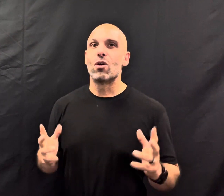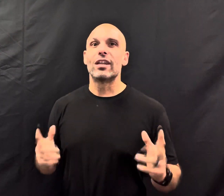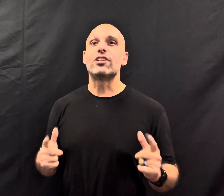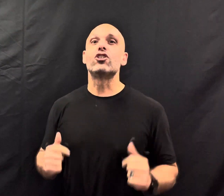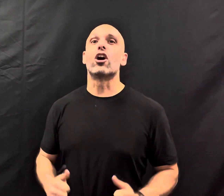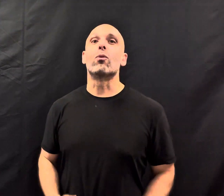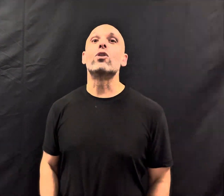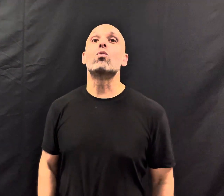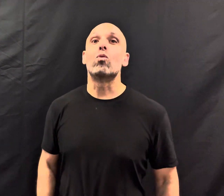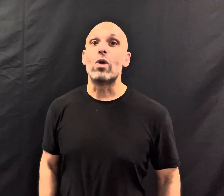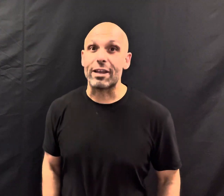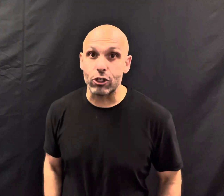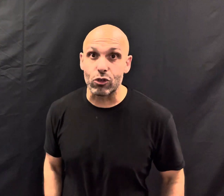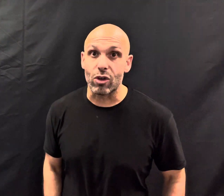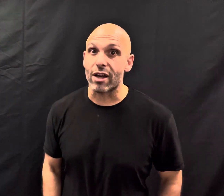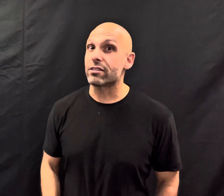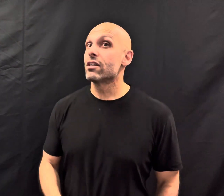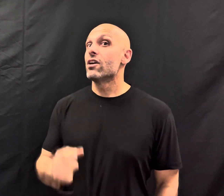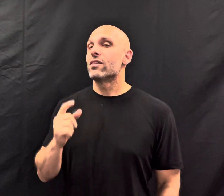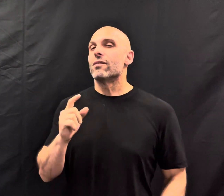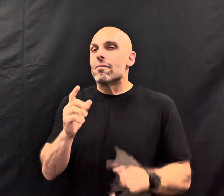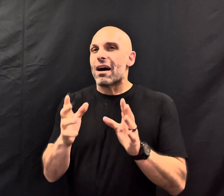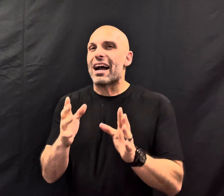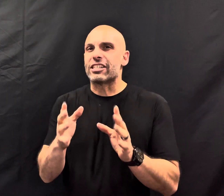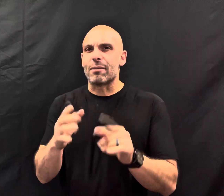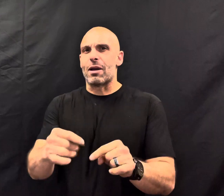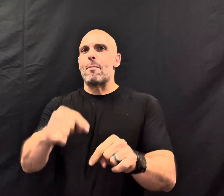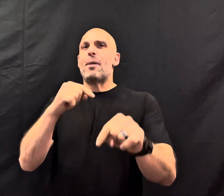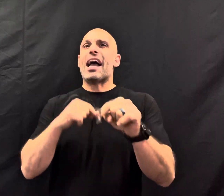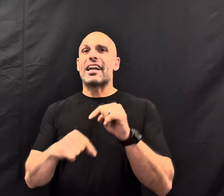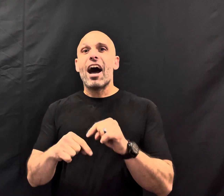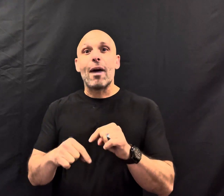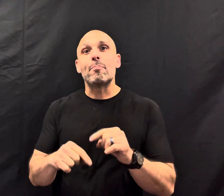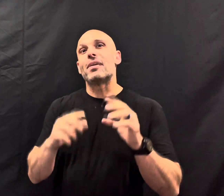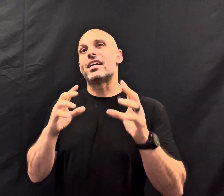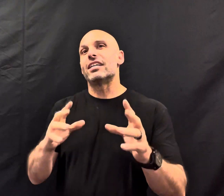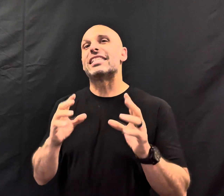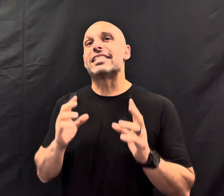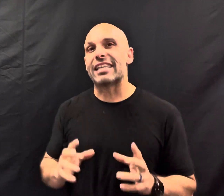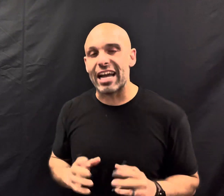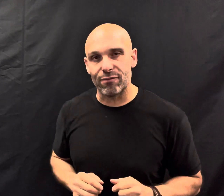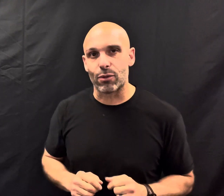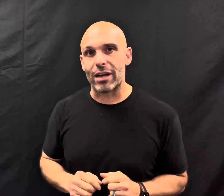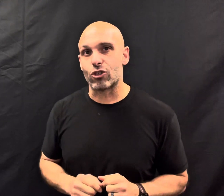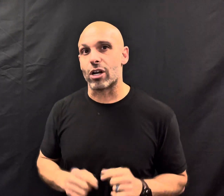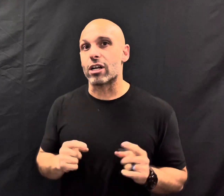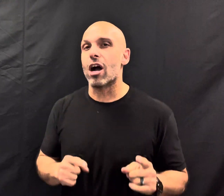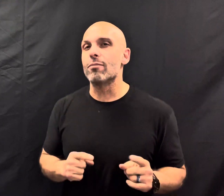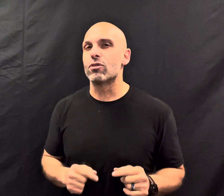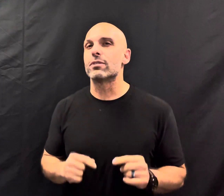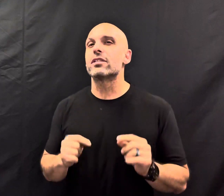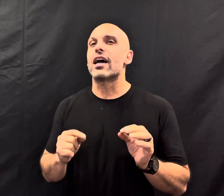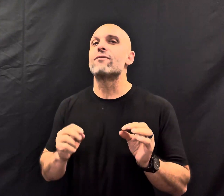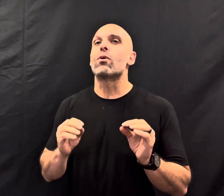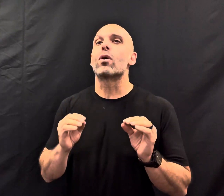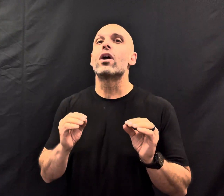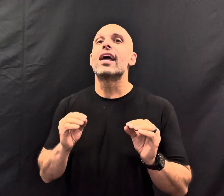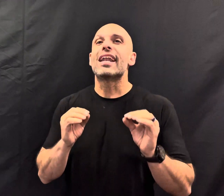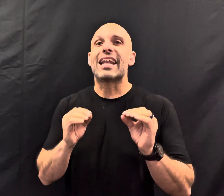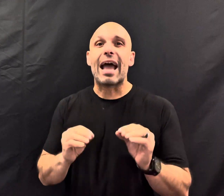Let's start with restaurant. Actually, I'm gonna back up because the sign for restaurant comes from the sign for